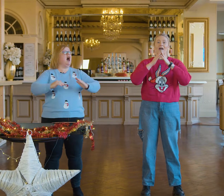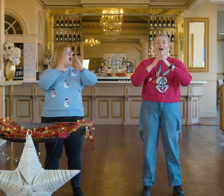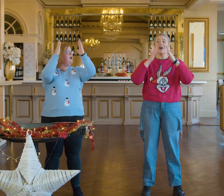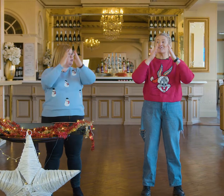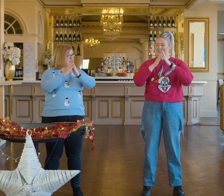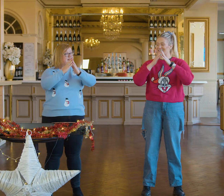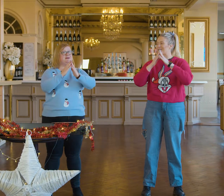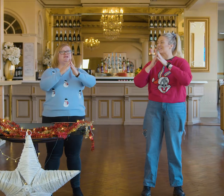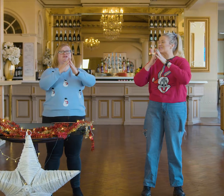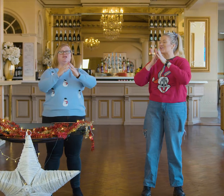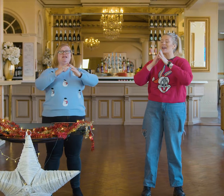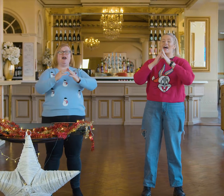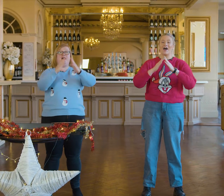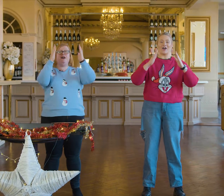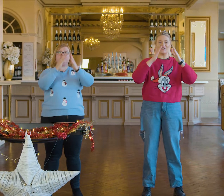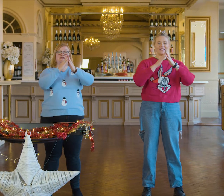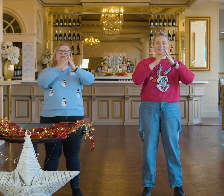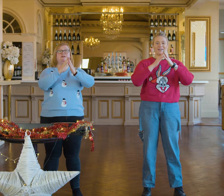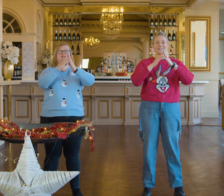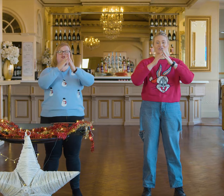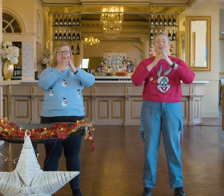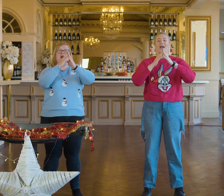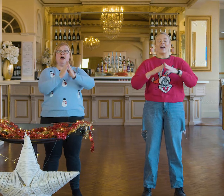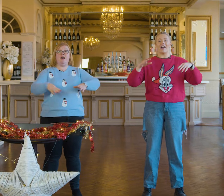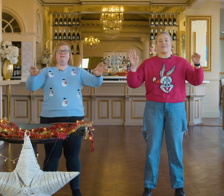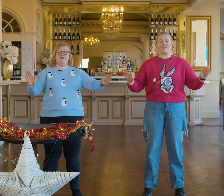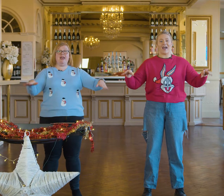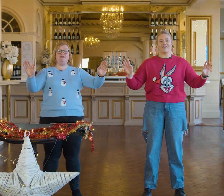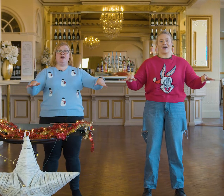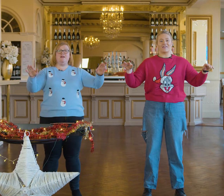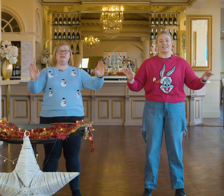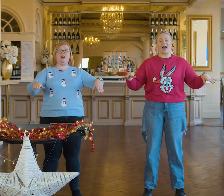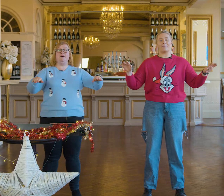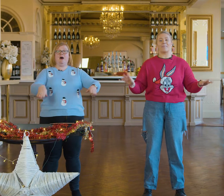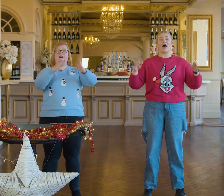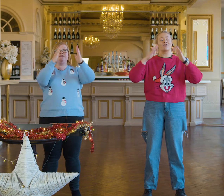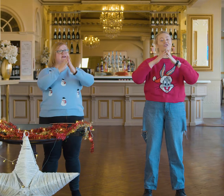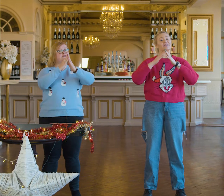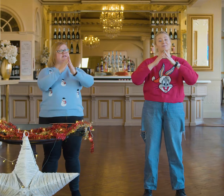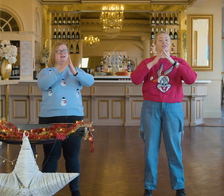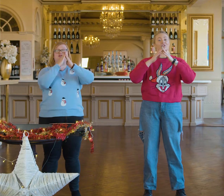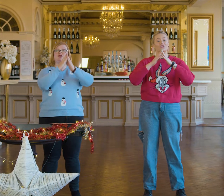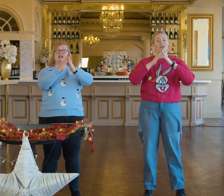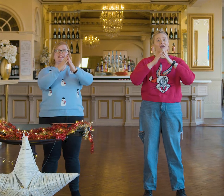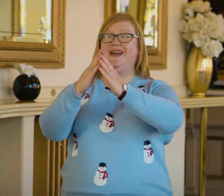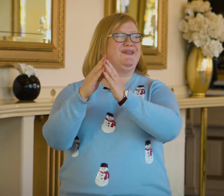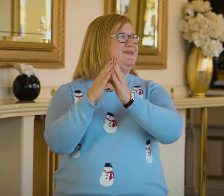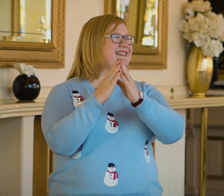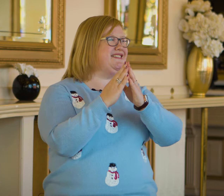A Christmas tree, a Christmas tree, a fairy on the top of the Christmas tree. Well